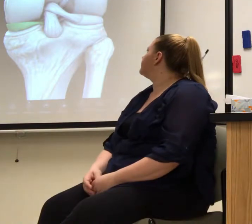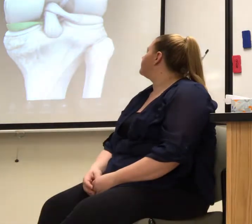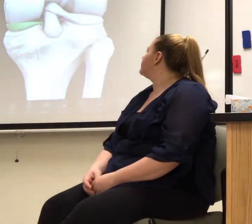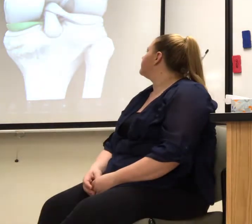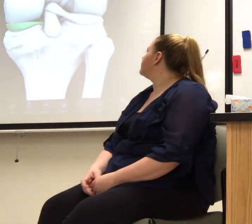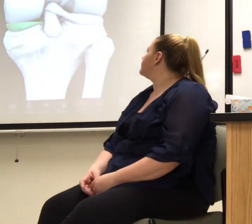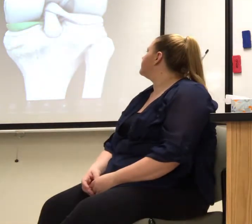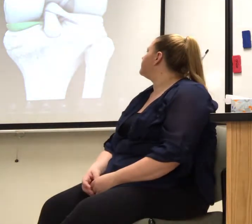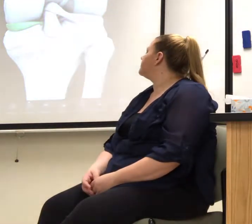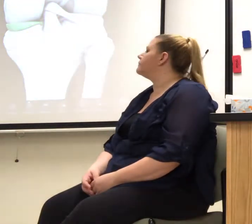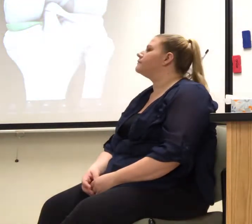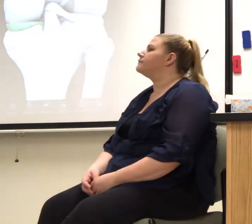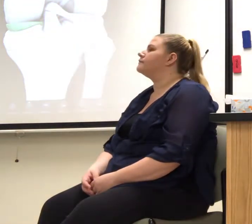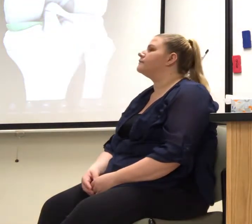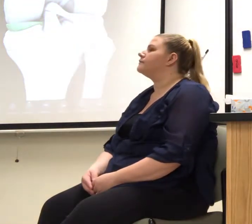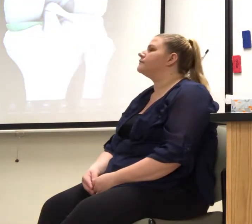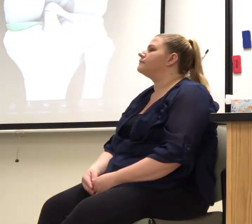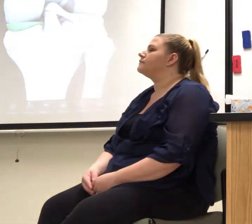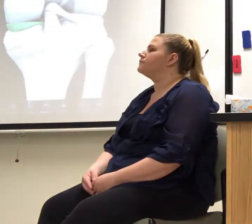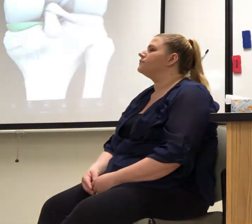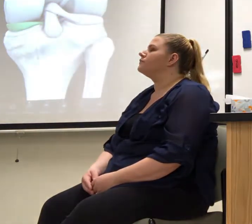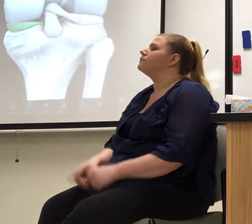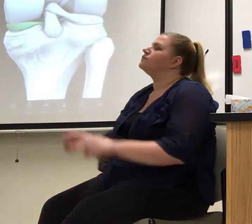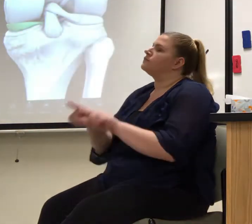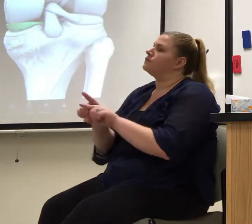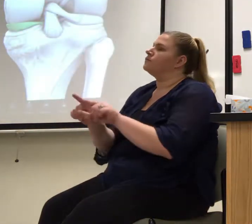And you also have lateral meniscus.